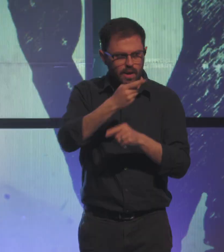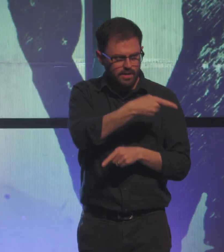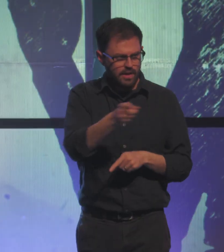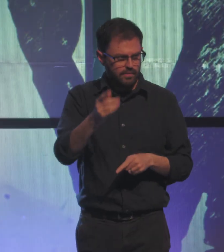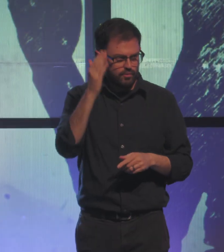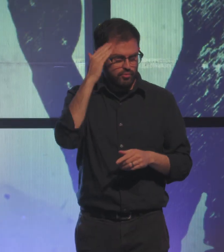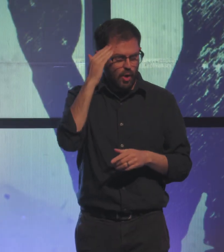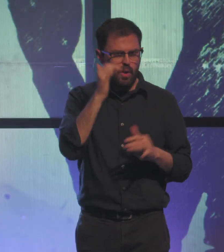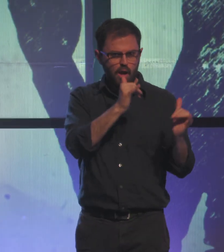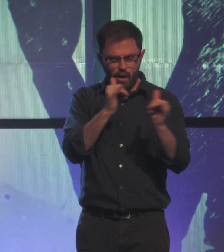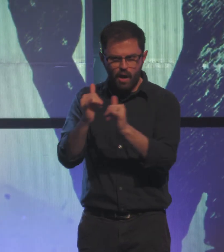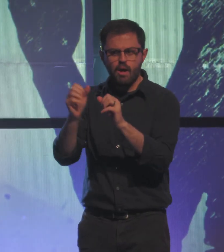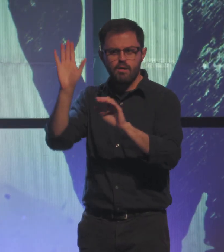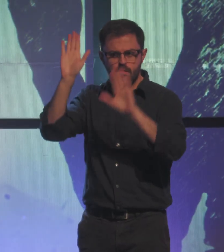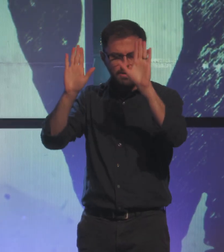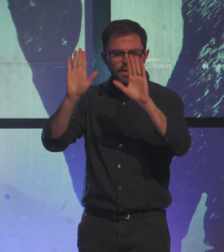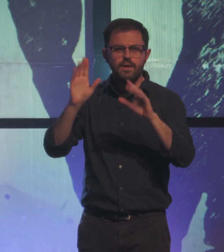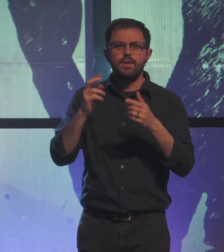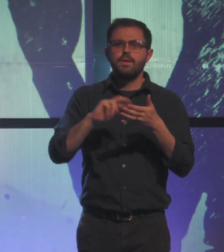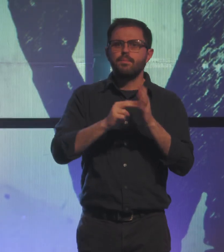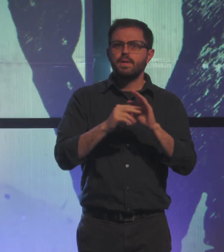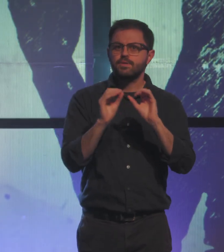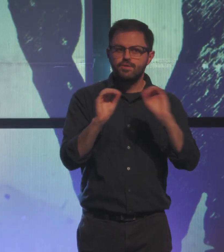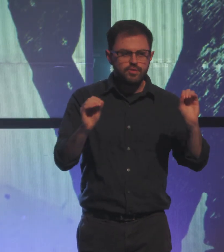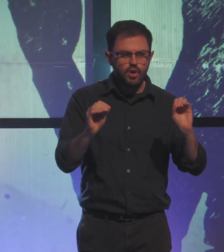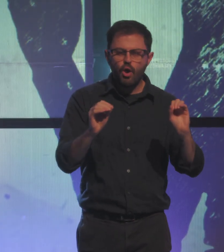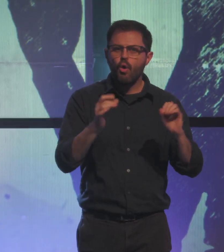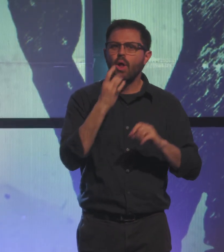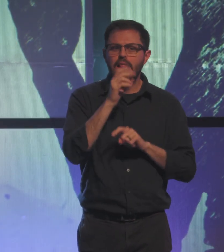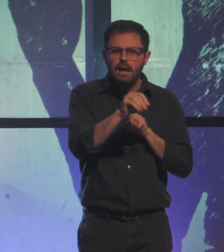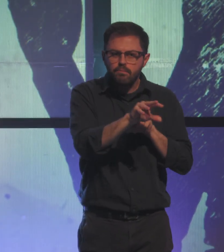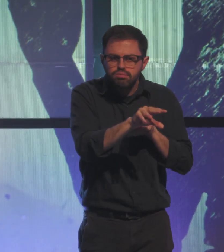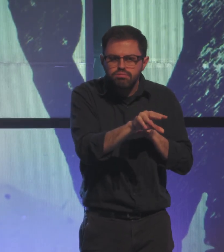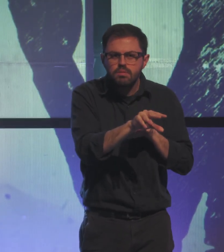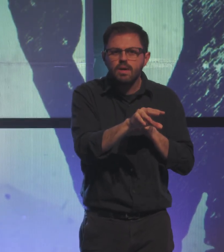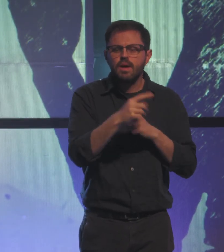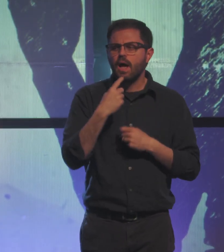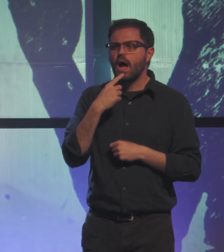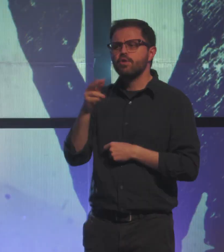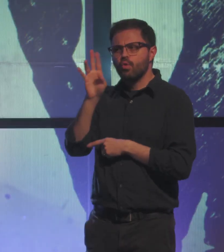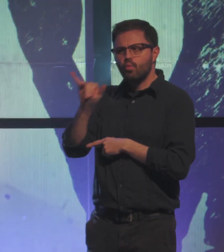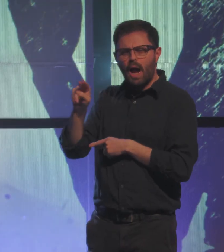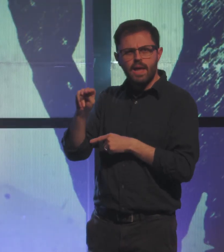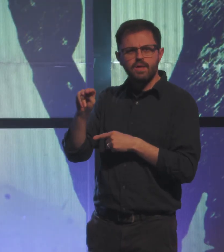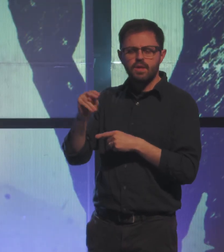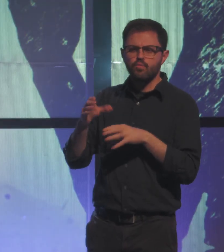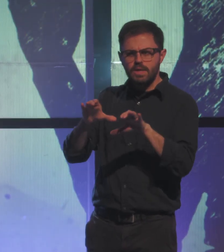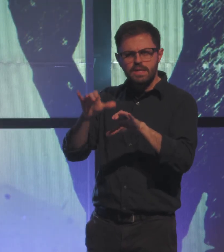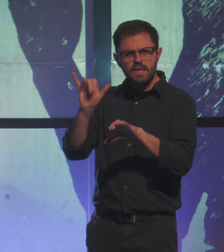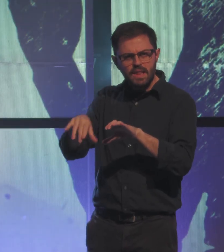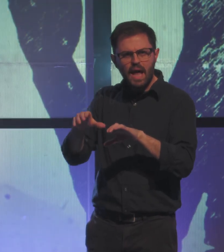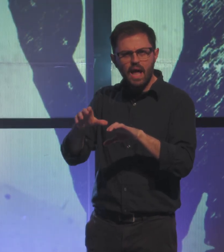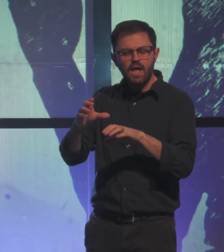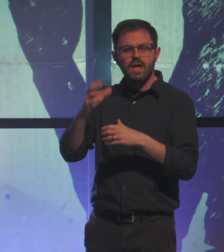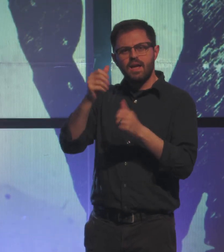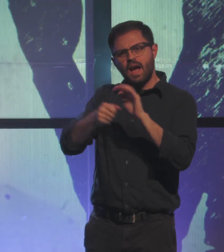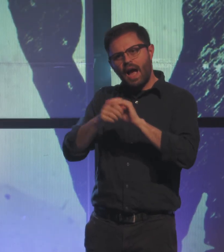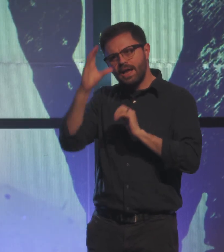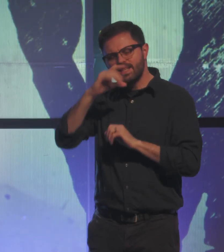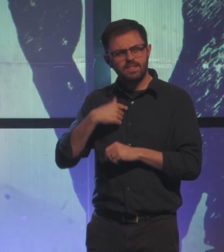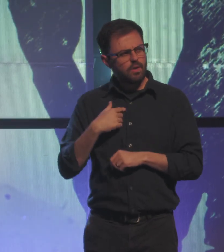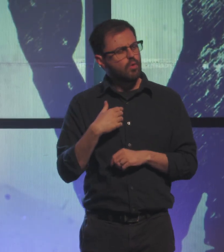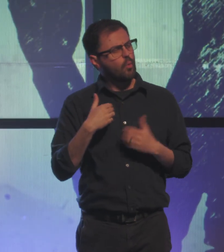seek in the dark. No flashlights, by the way. I was telling Ryan we did that. He's like, well, we did flashlight tag. I'm like, in the dark.